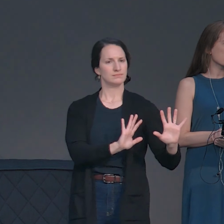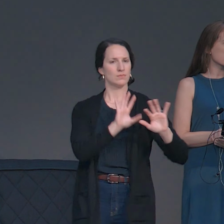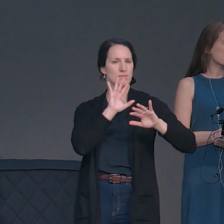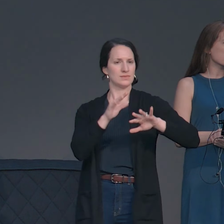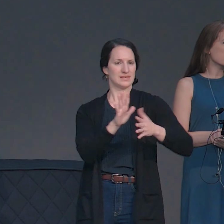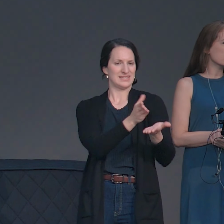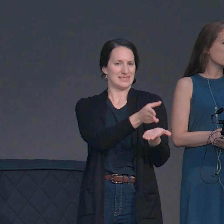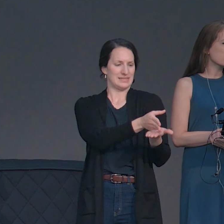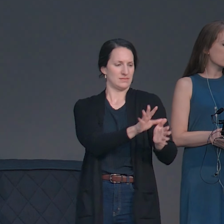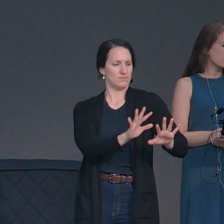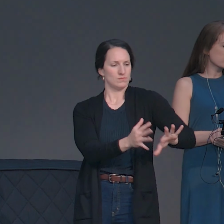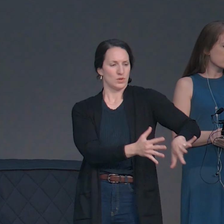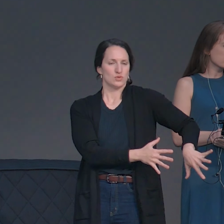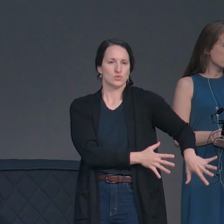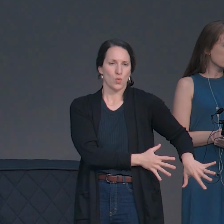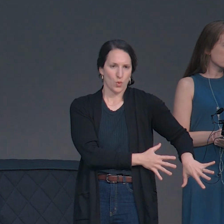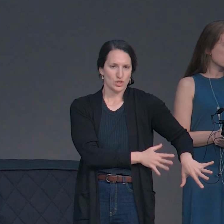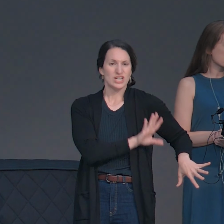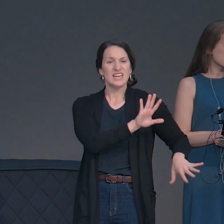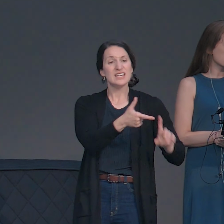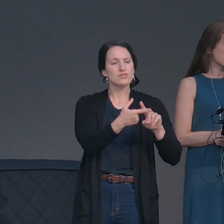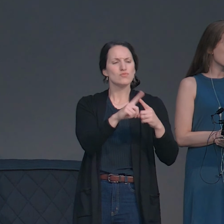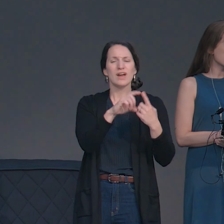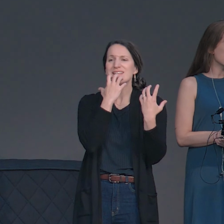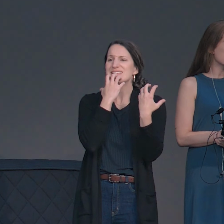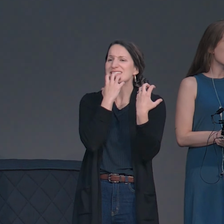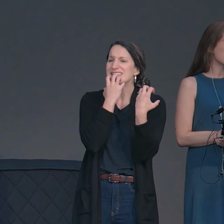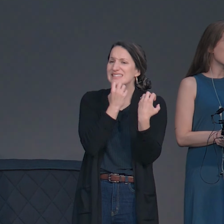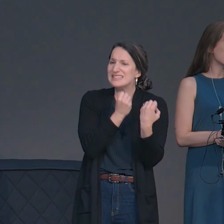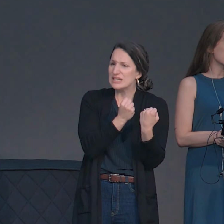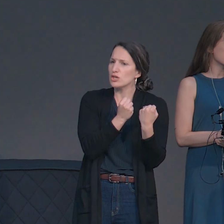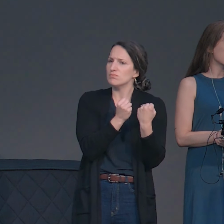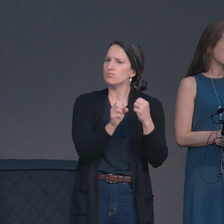of all of the friends that he held most dear on